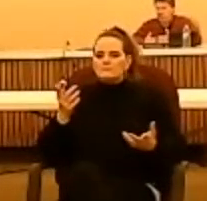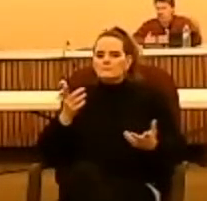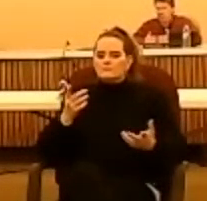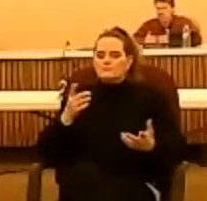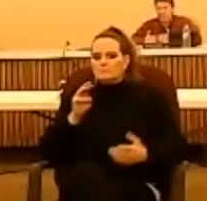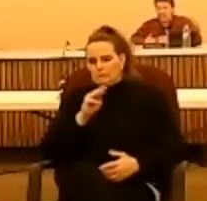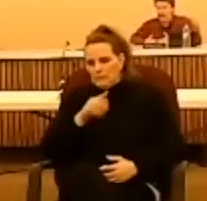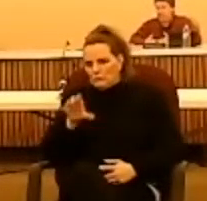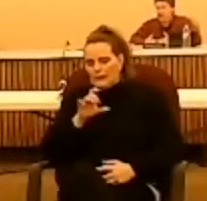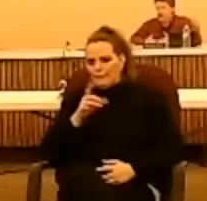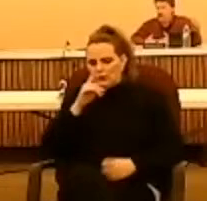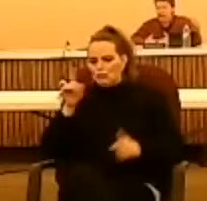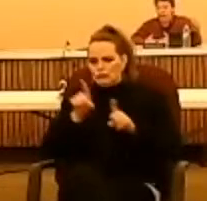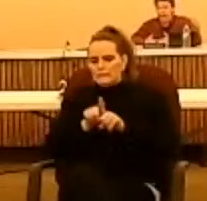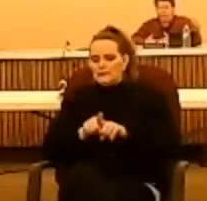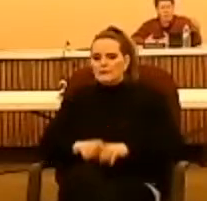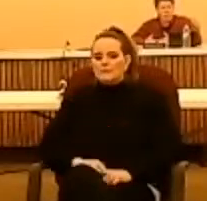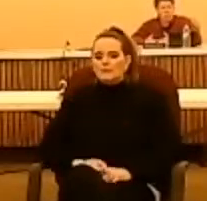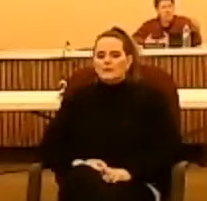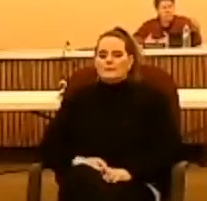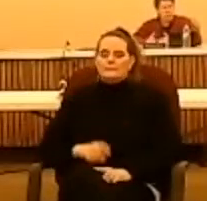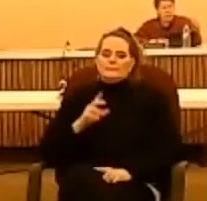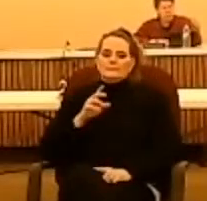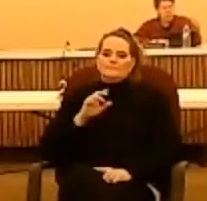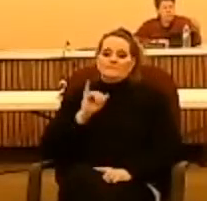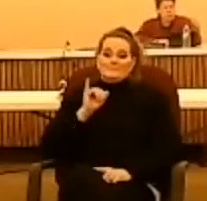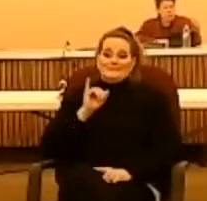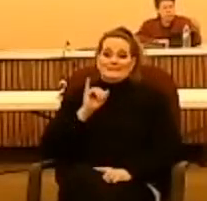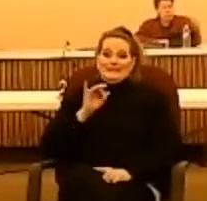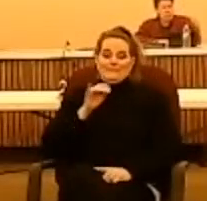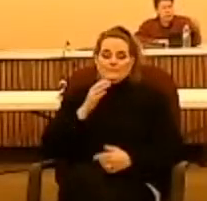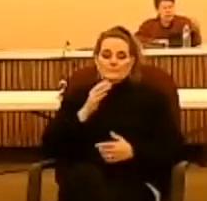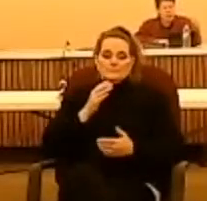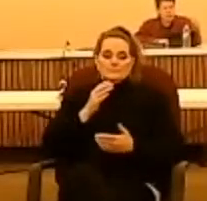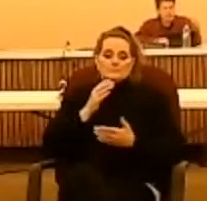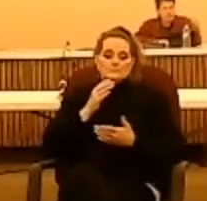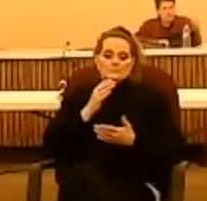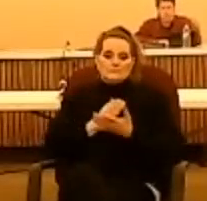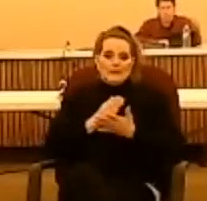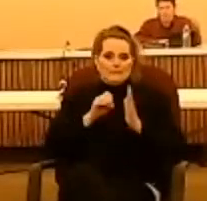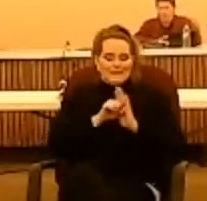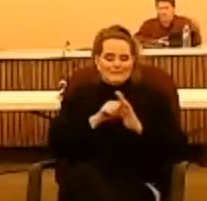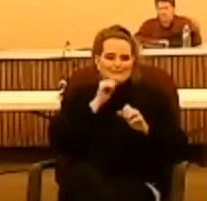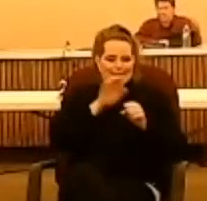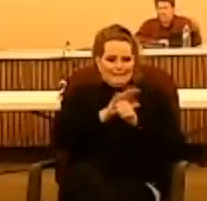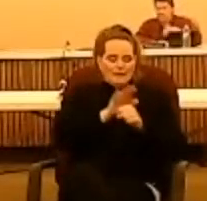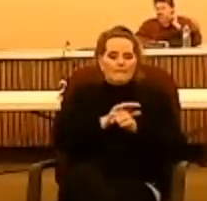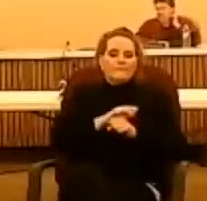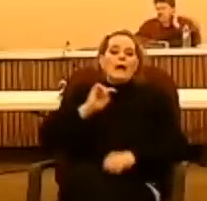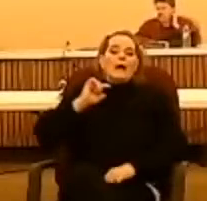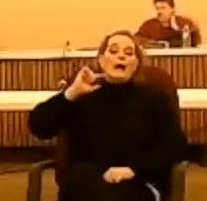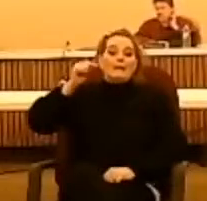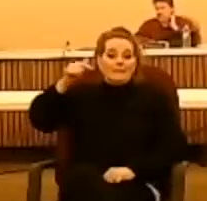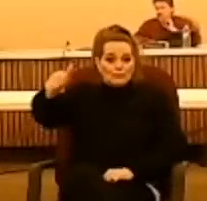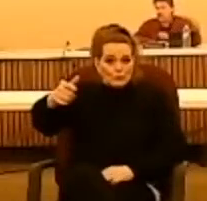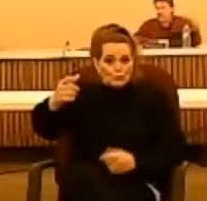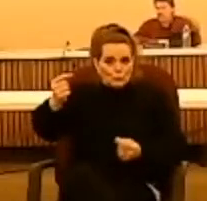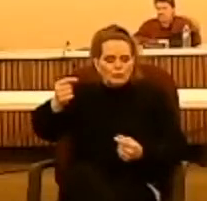point where stop signs aren't enough, they will signalize it. So Jim Pond, who's the director